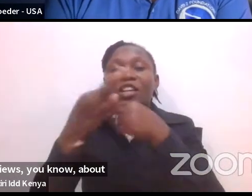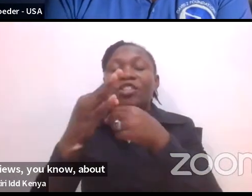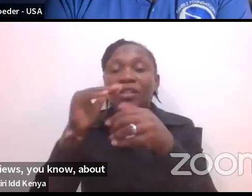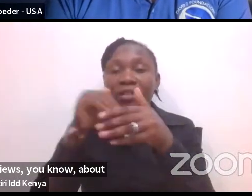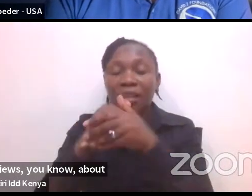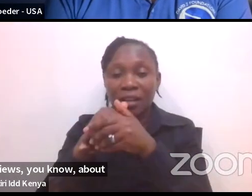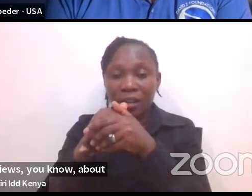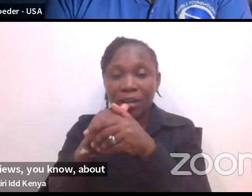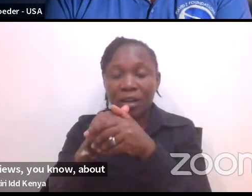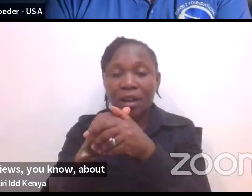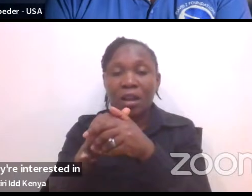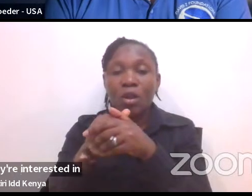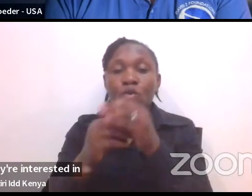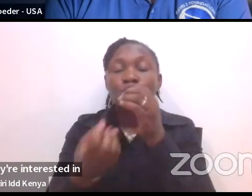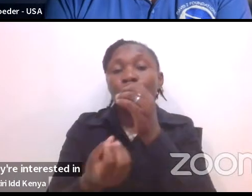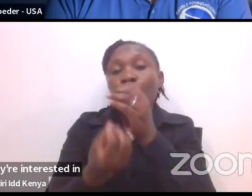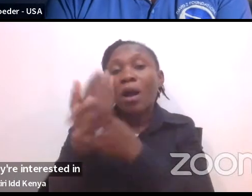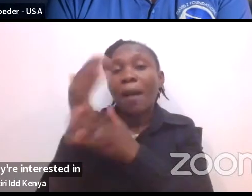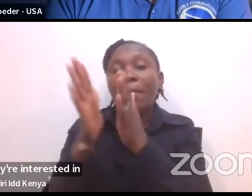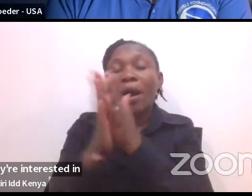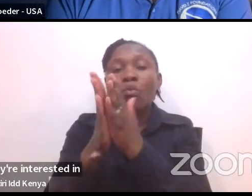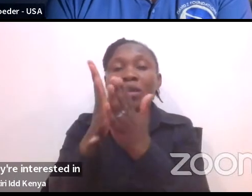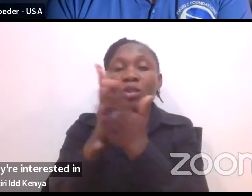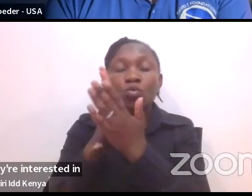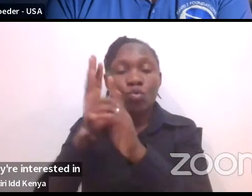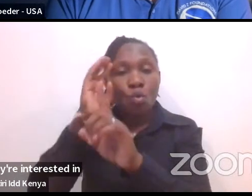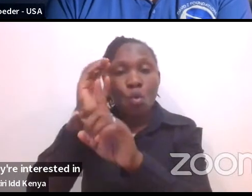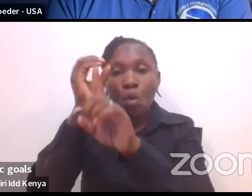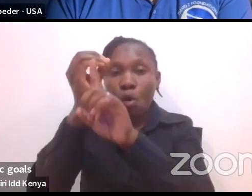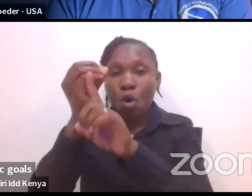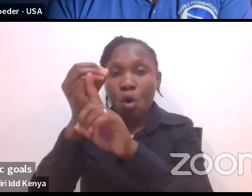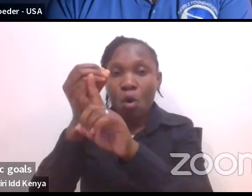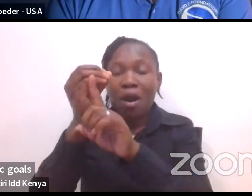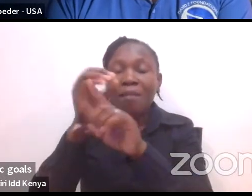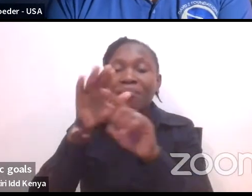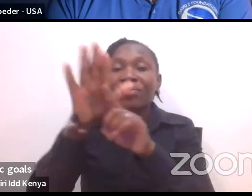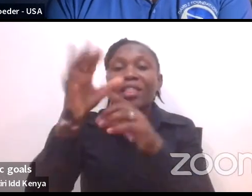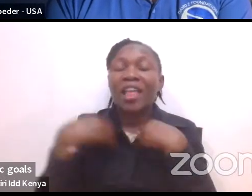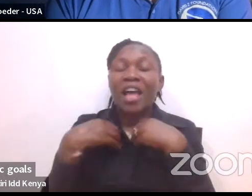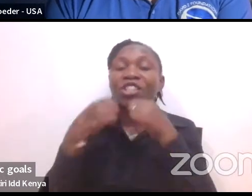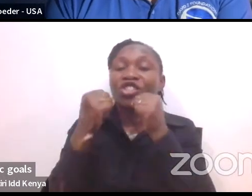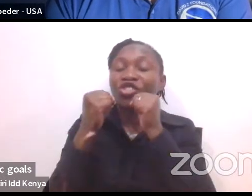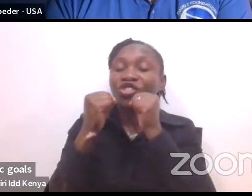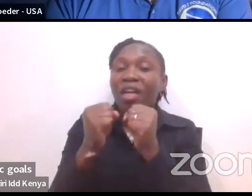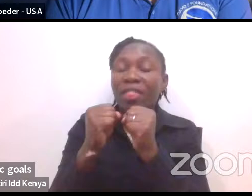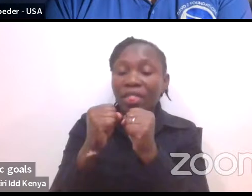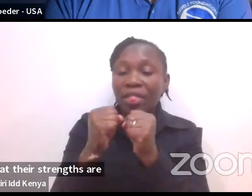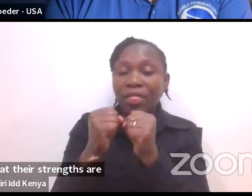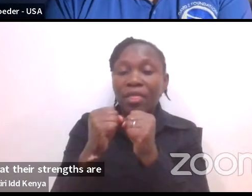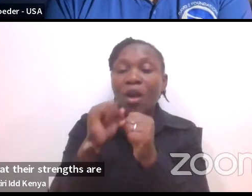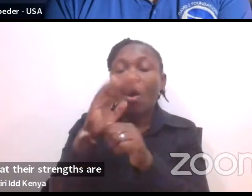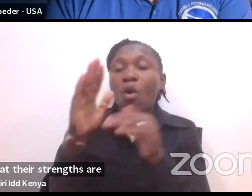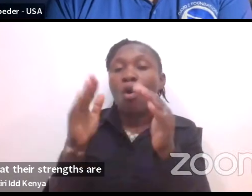setting realistic goals, and what their strengths are. All of those are